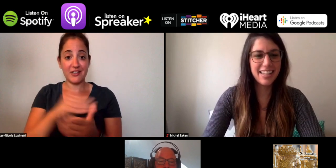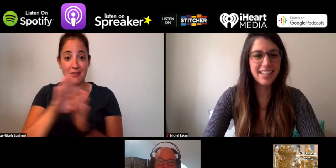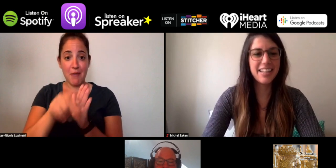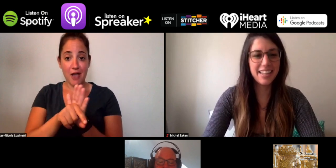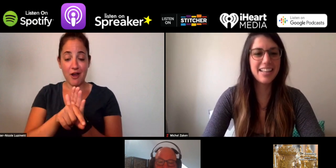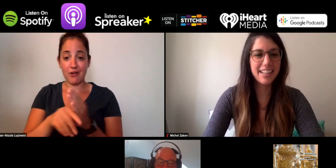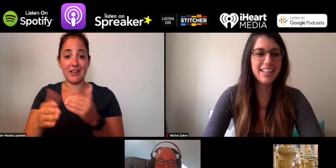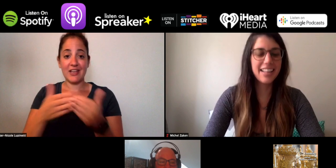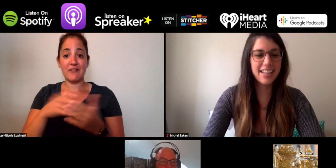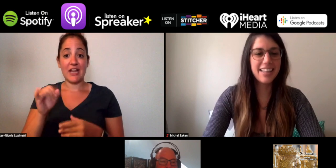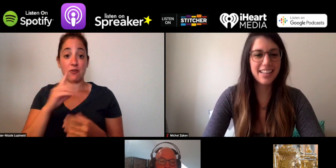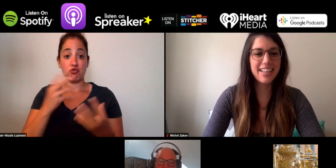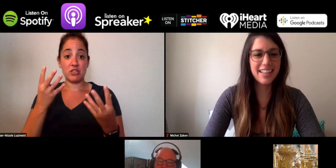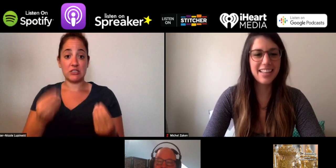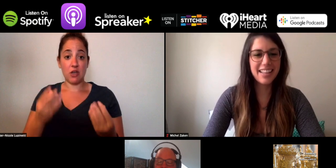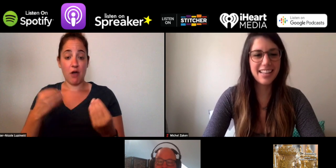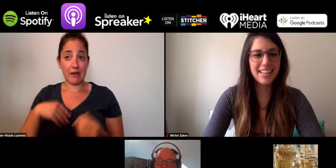even if it's really soft,